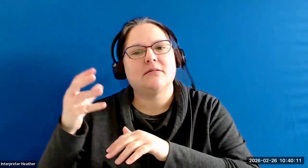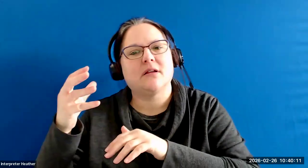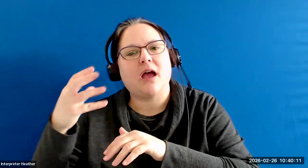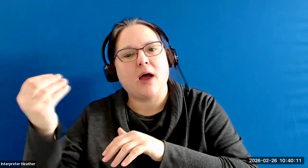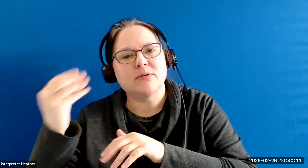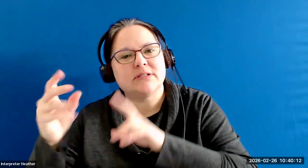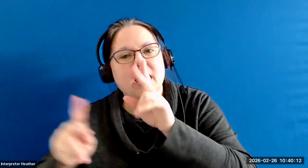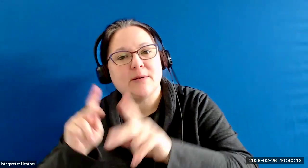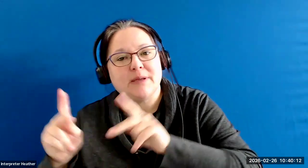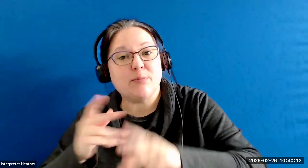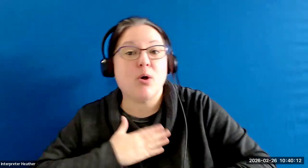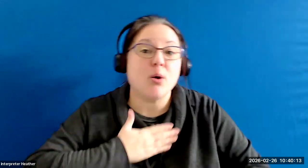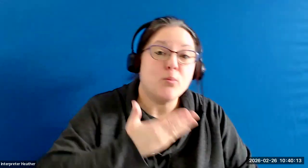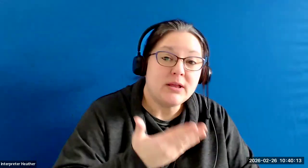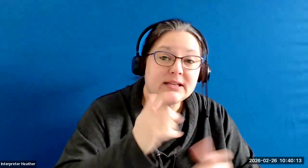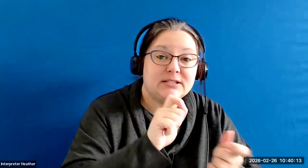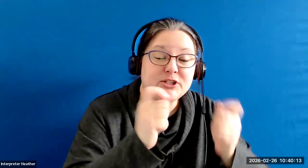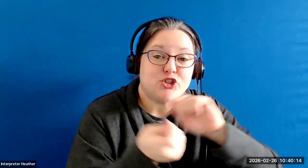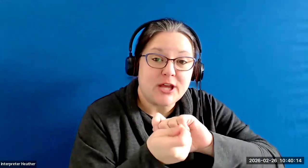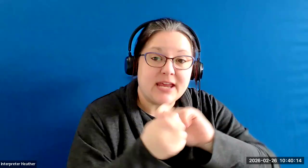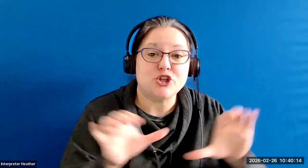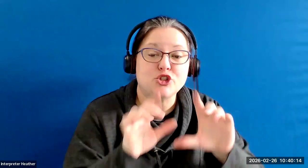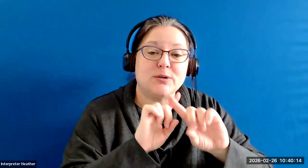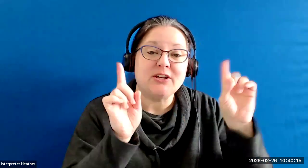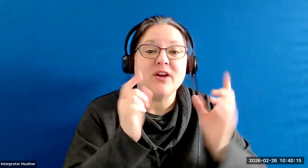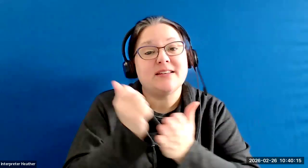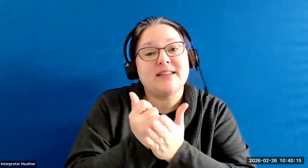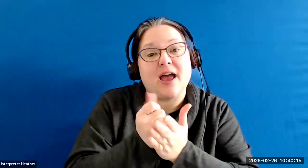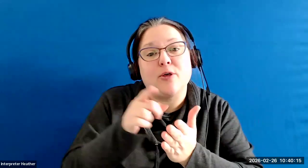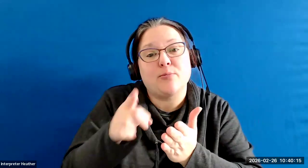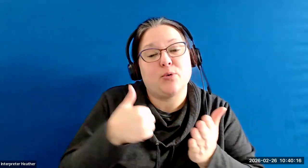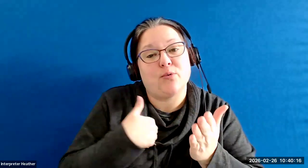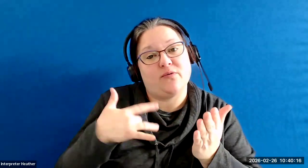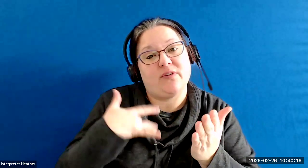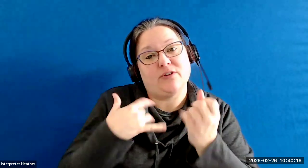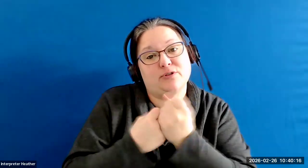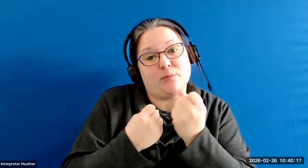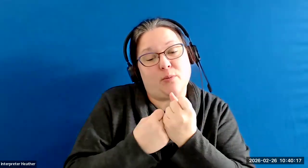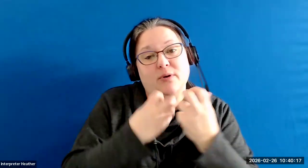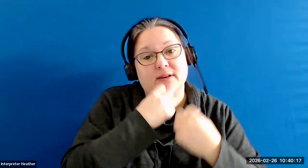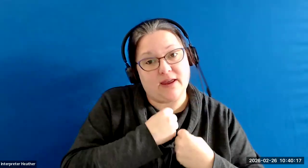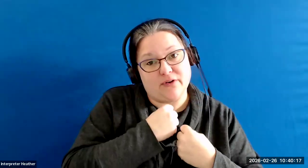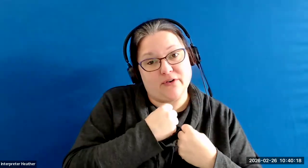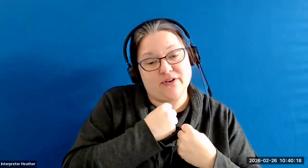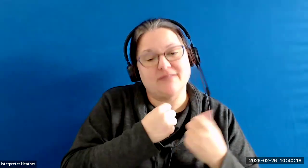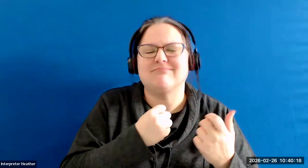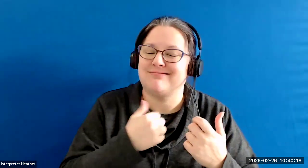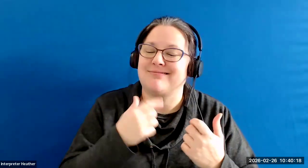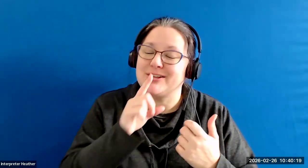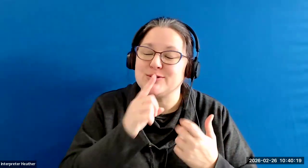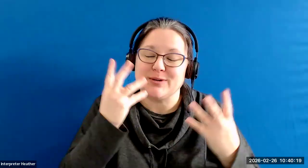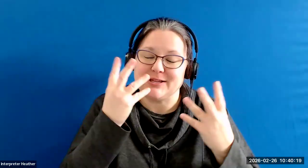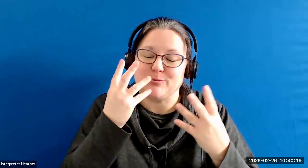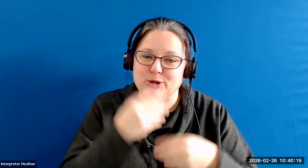things differently so that you could get the care and support that you need. And I think that's a